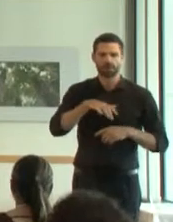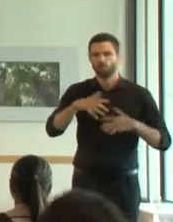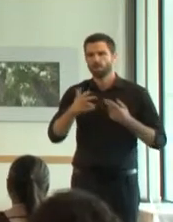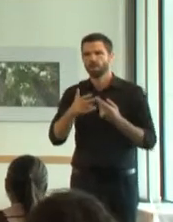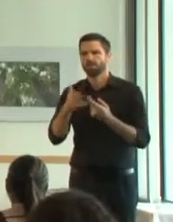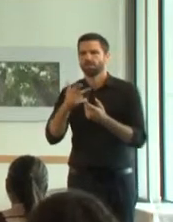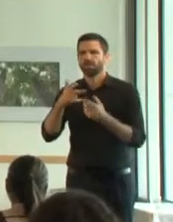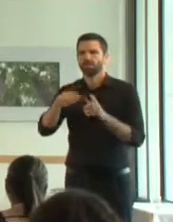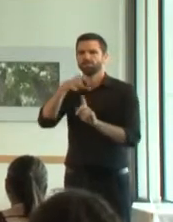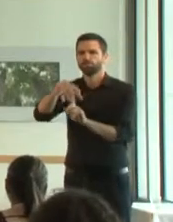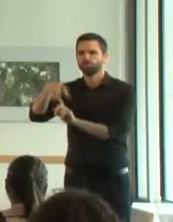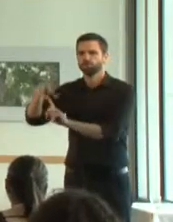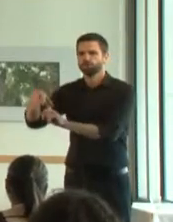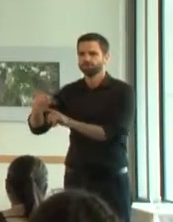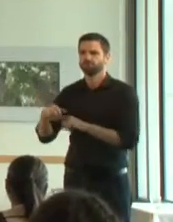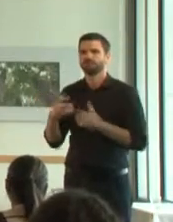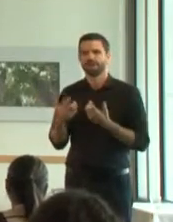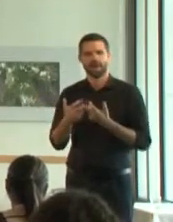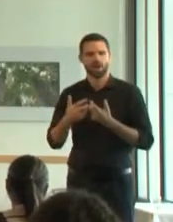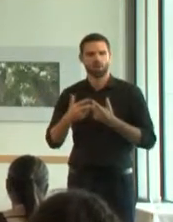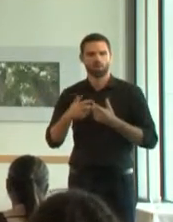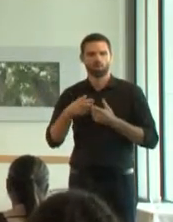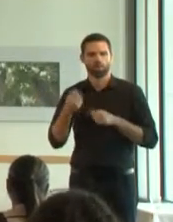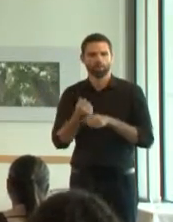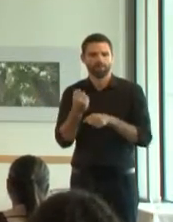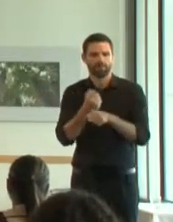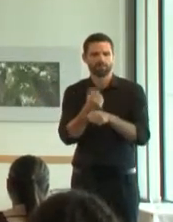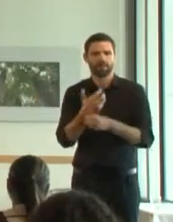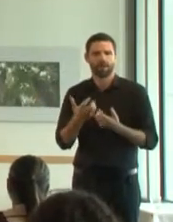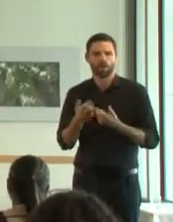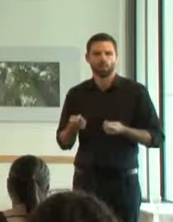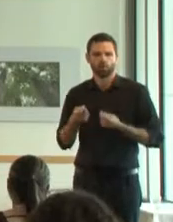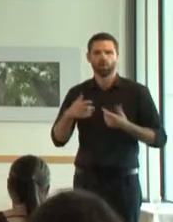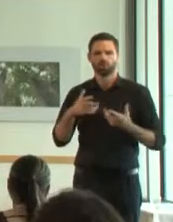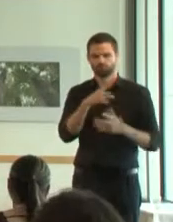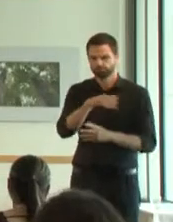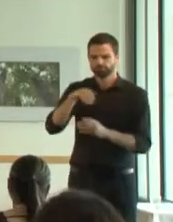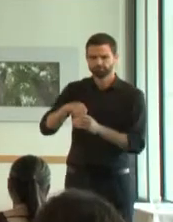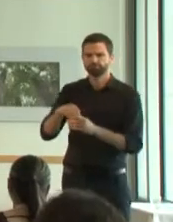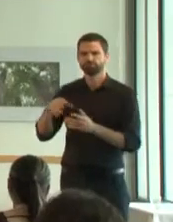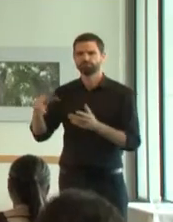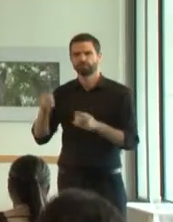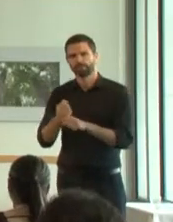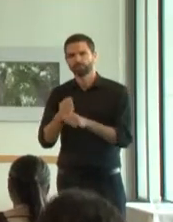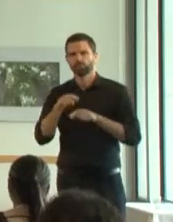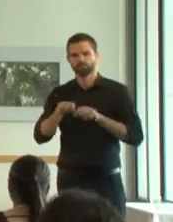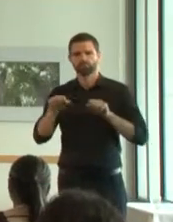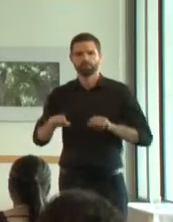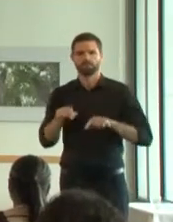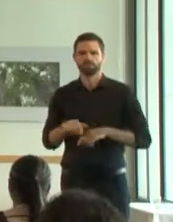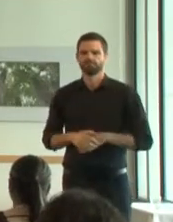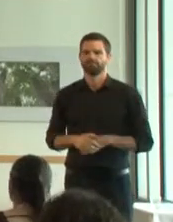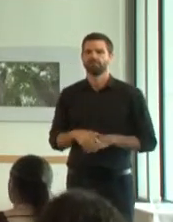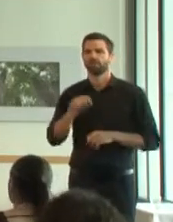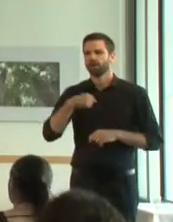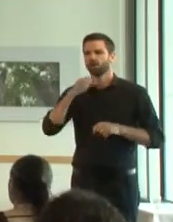institutions, this is how we build things, this is how we work. So I'm going to break those down for you a little bit as well. Going